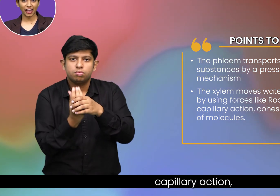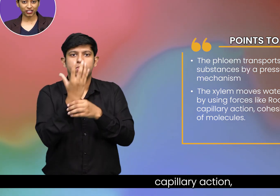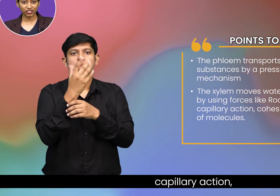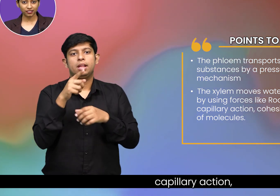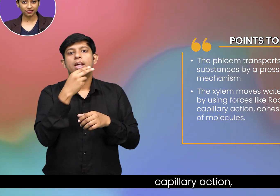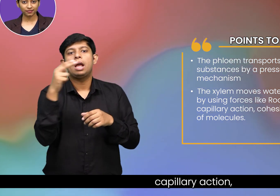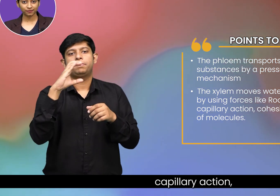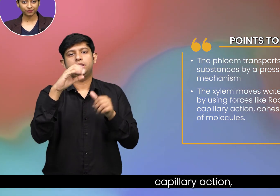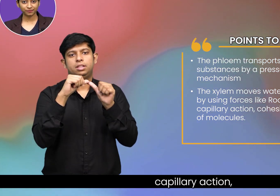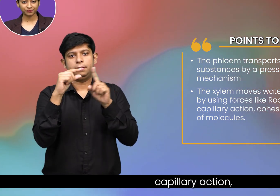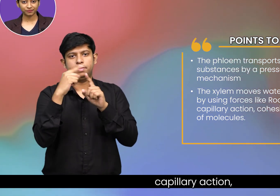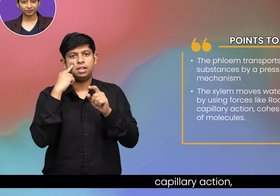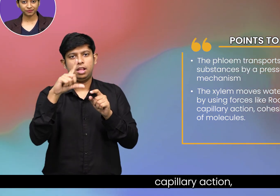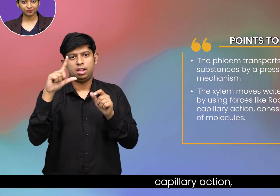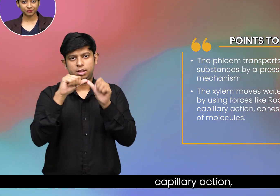capillary action,